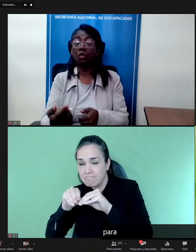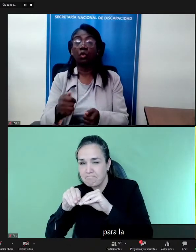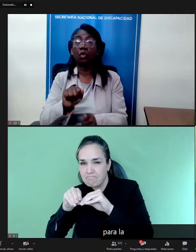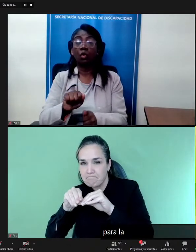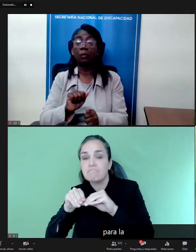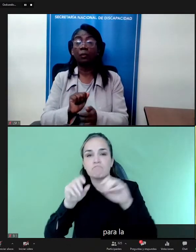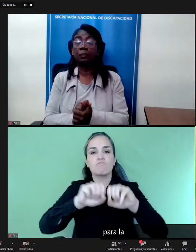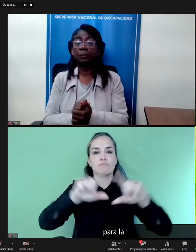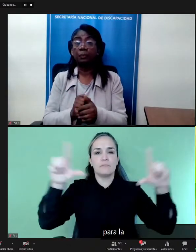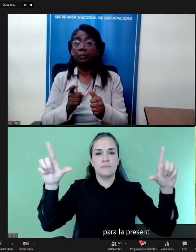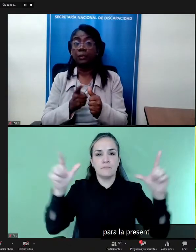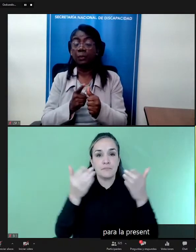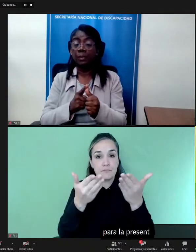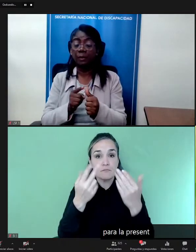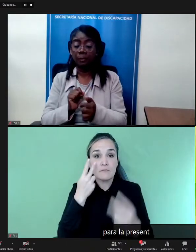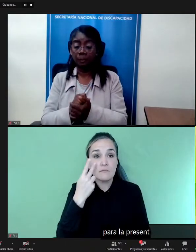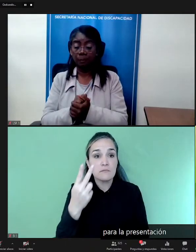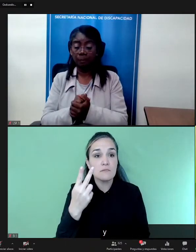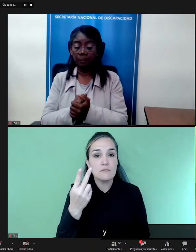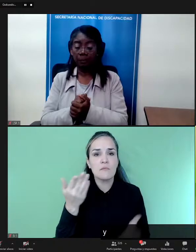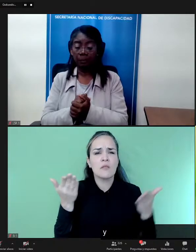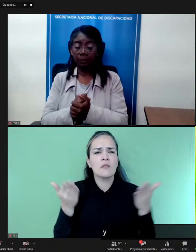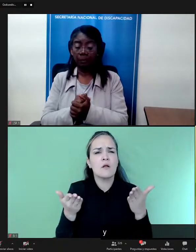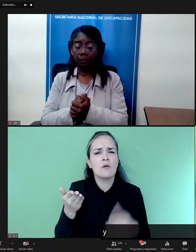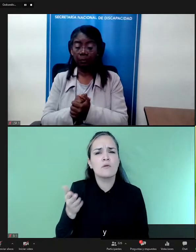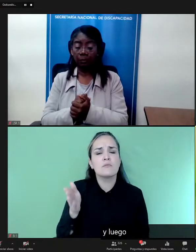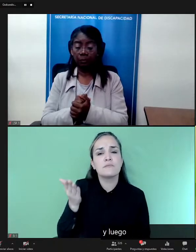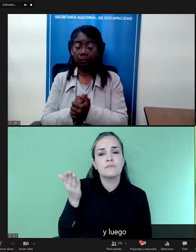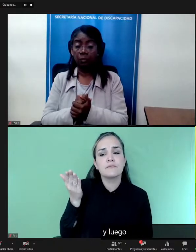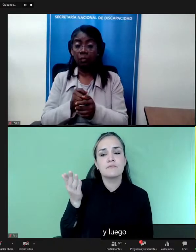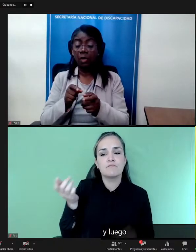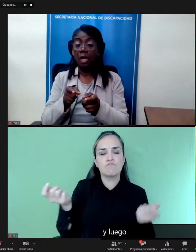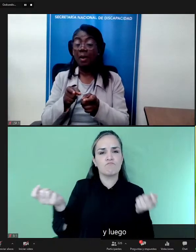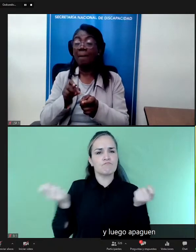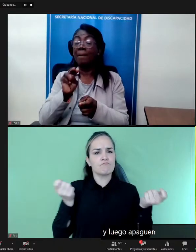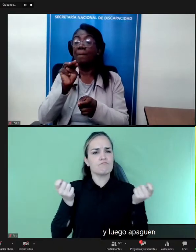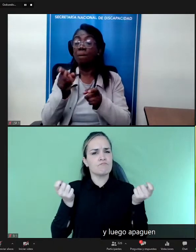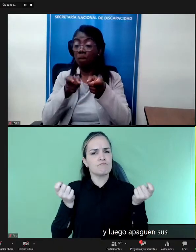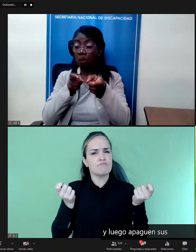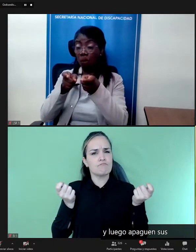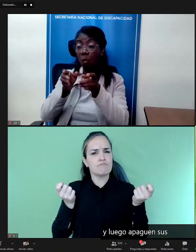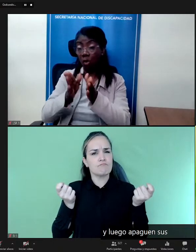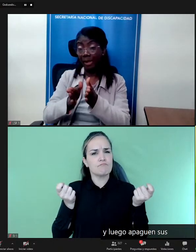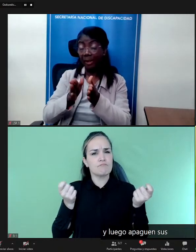before speaking when you have to now we're going to give the floor